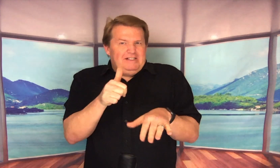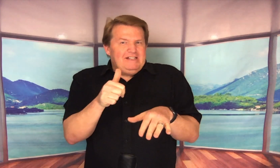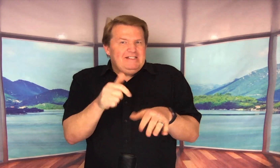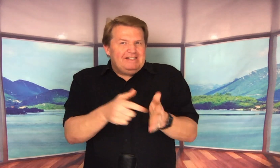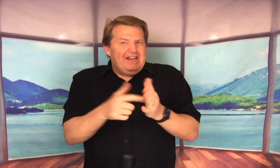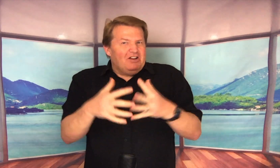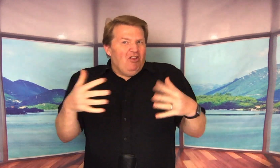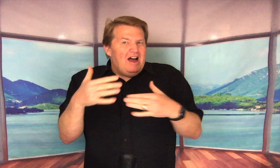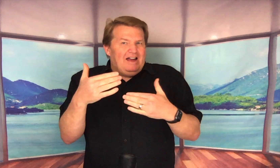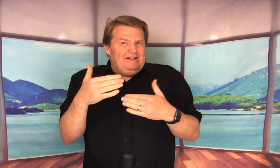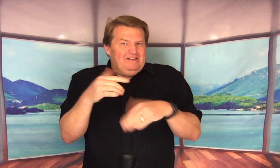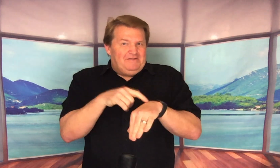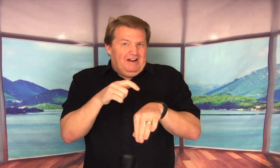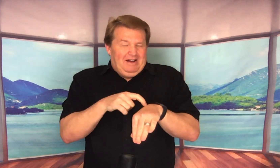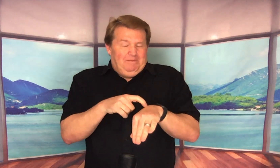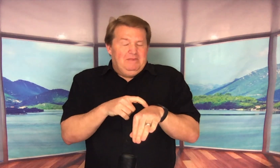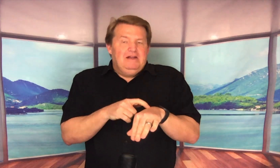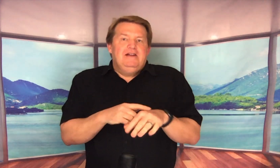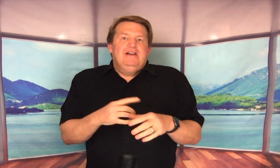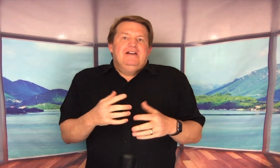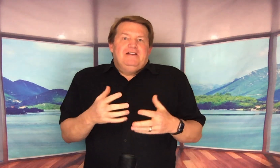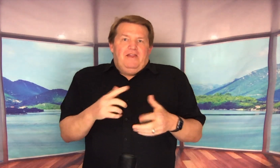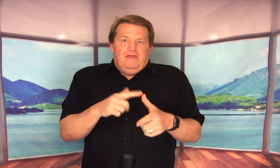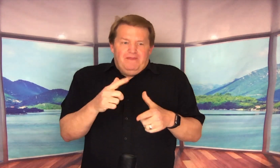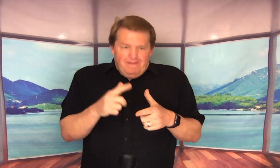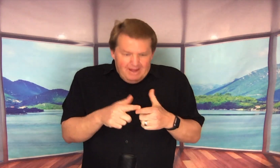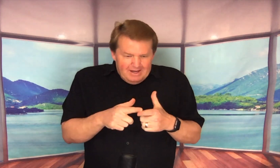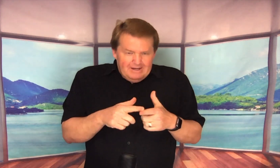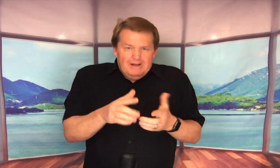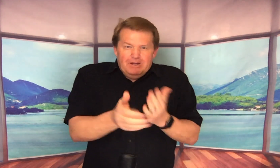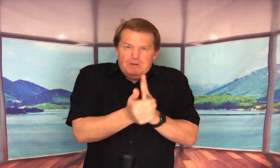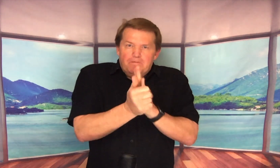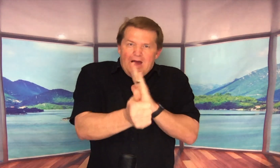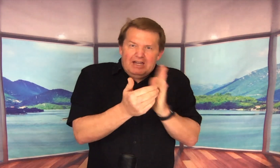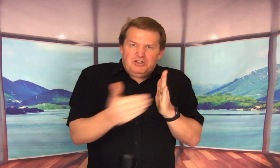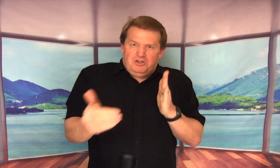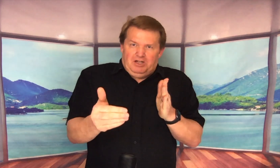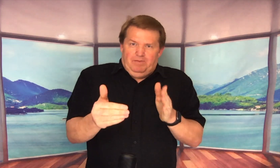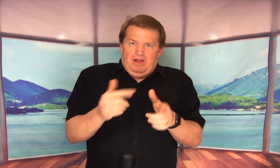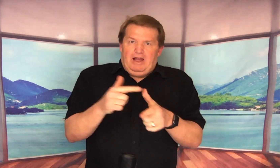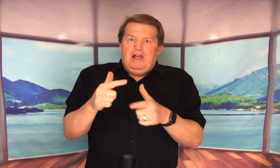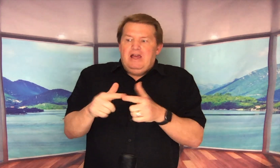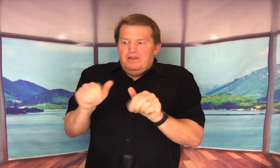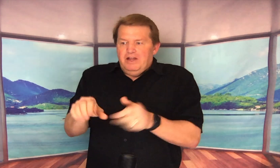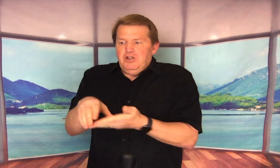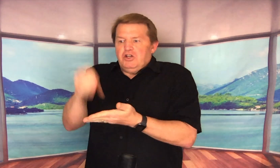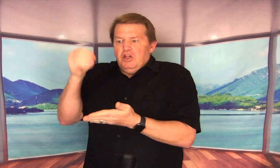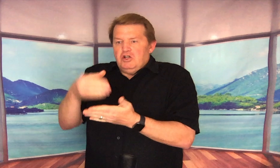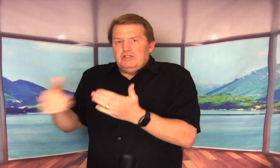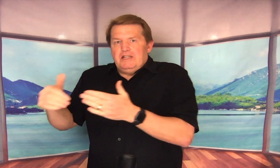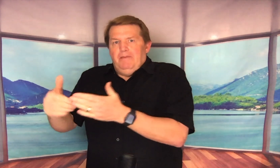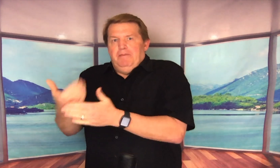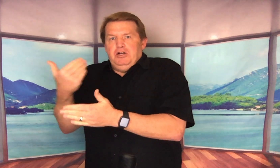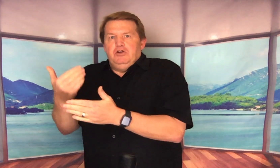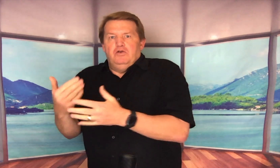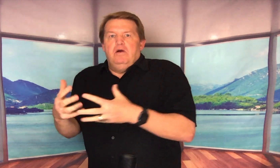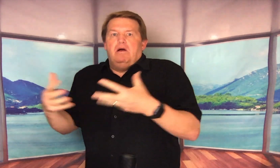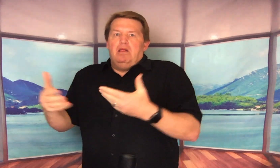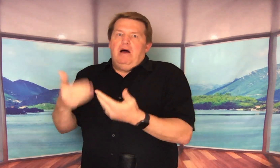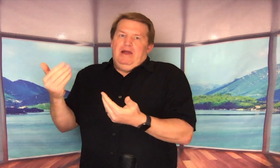doesn't take a lot of time, then you master something, then you can learn something new a lot